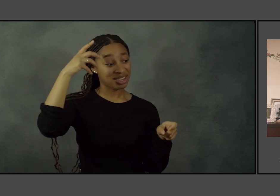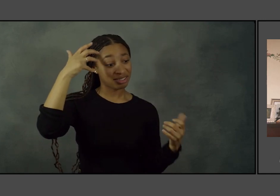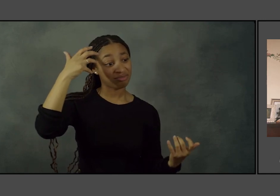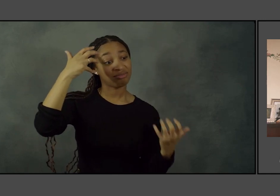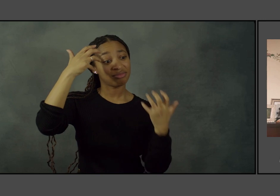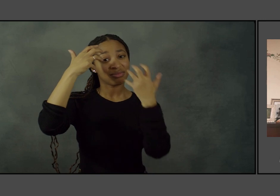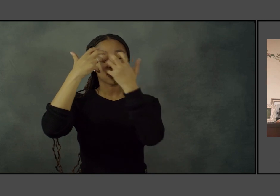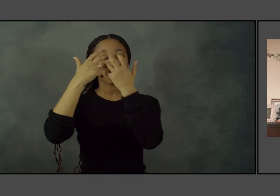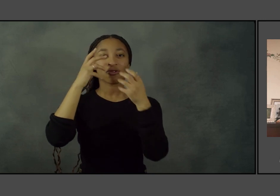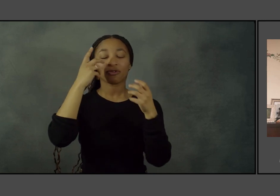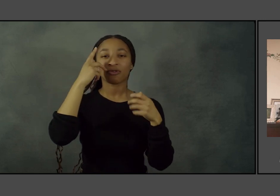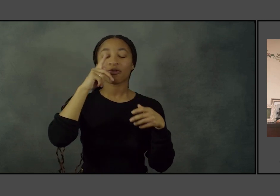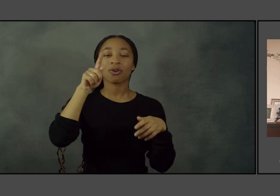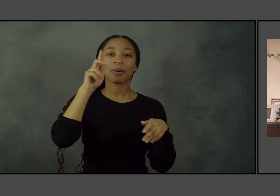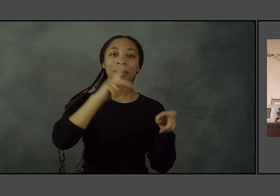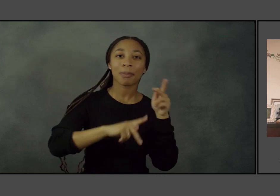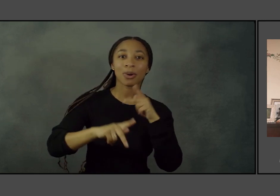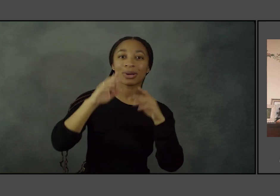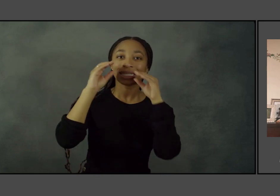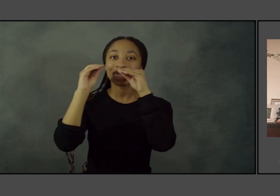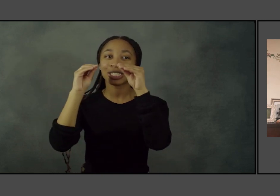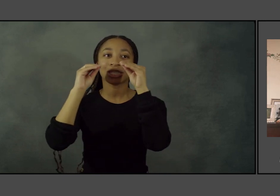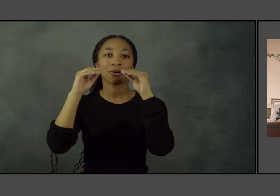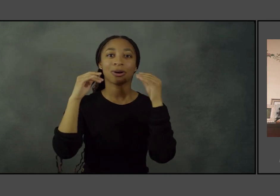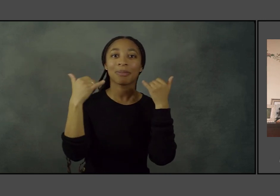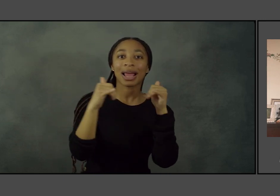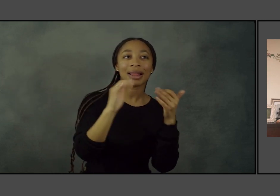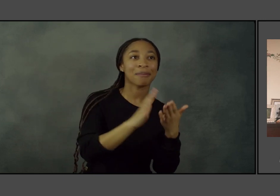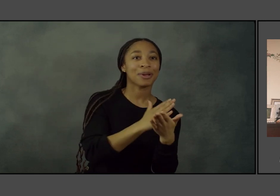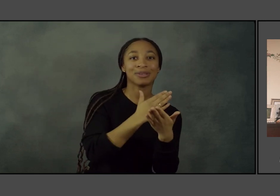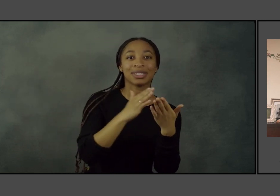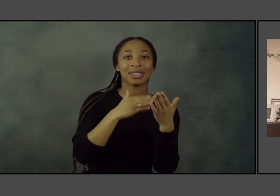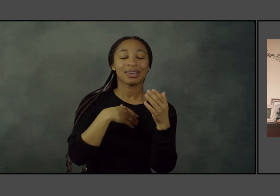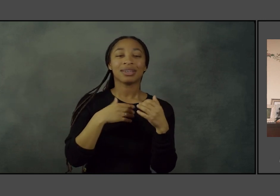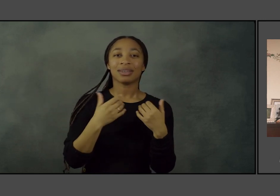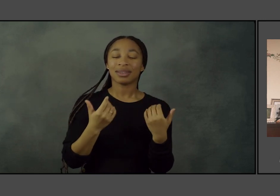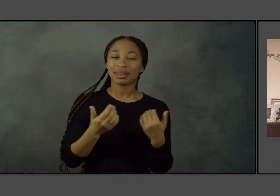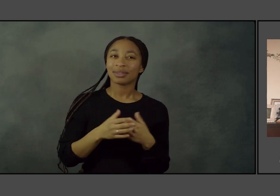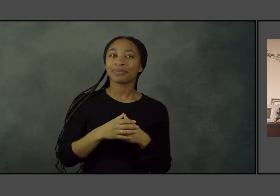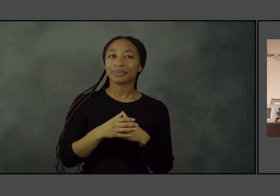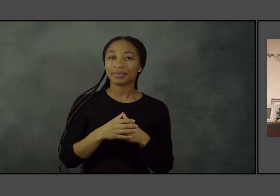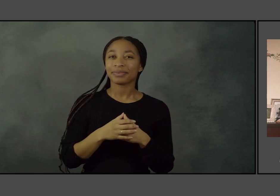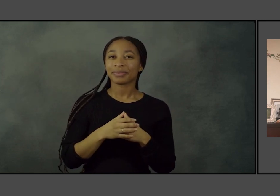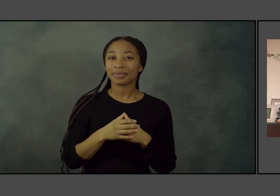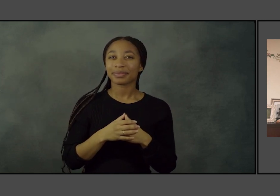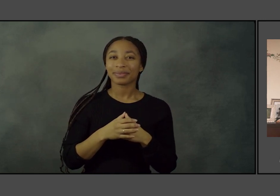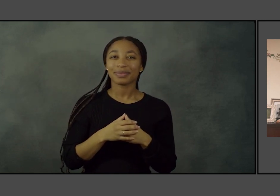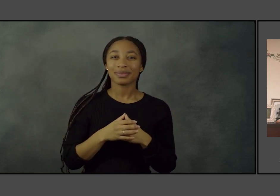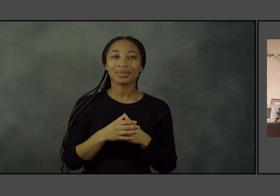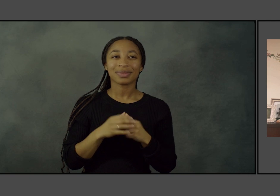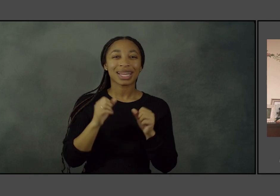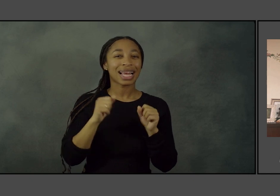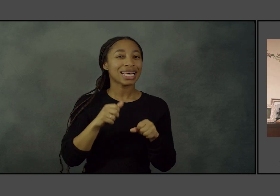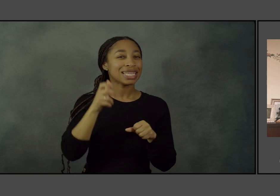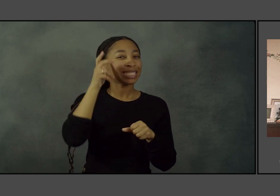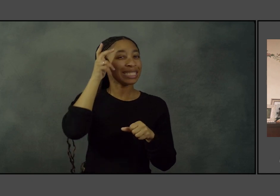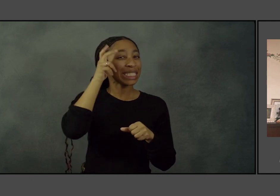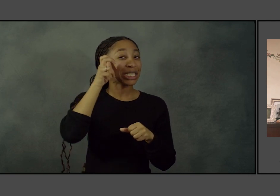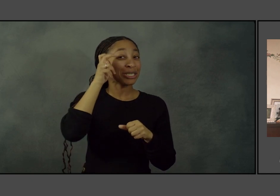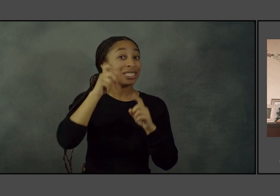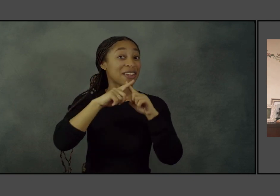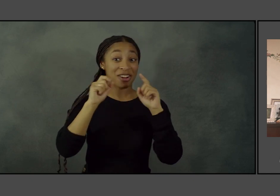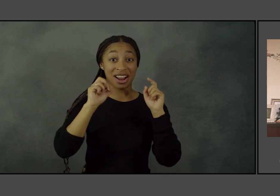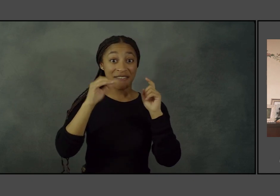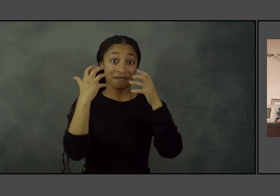uh, or playing the music can start to hear a different aesthetic in the music, can start to